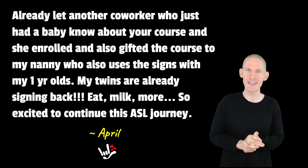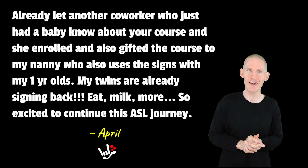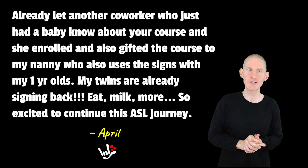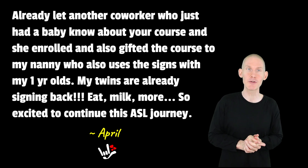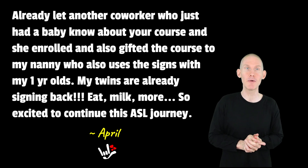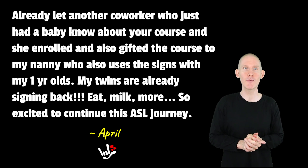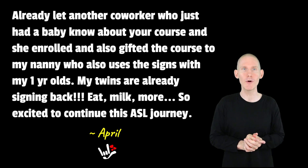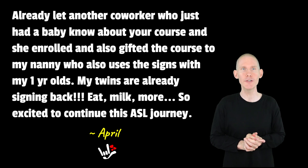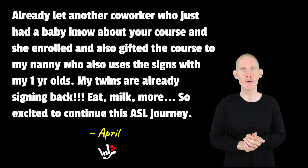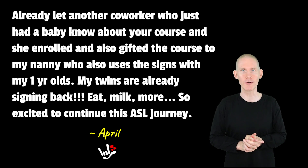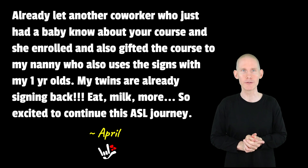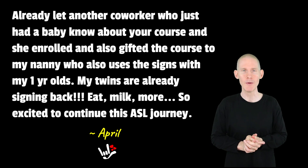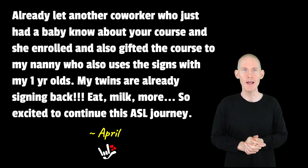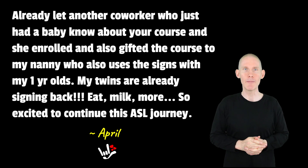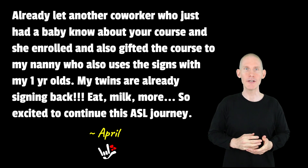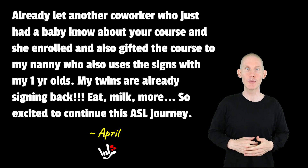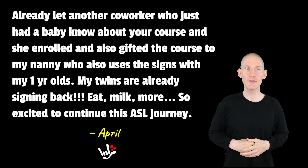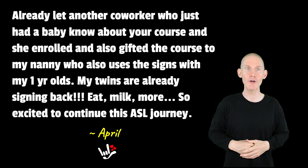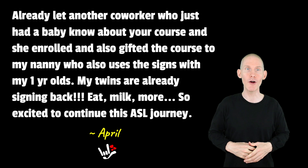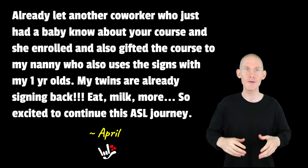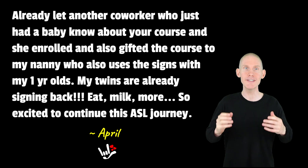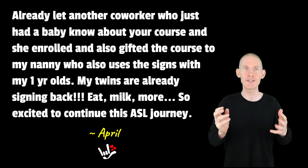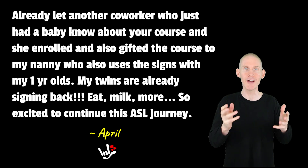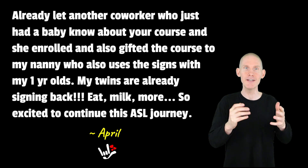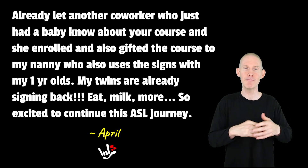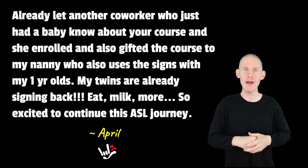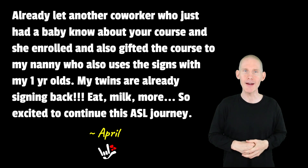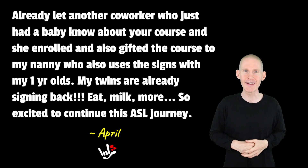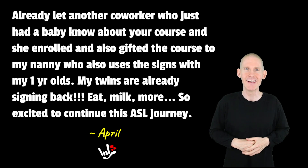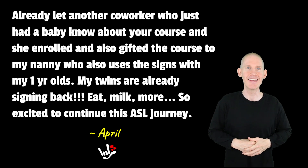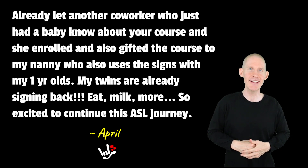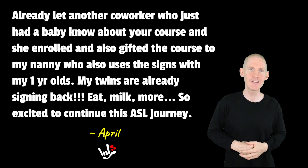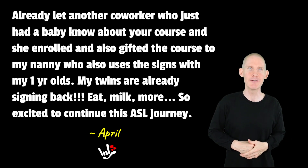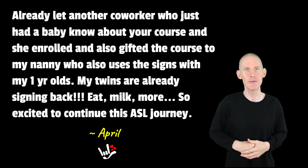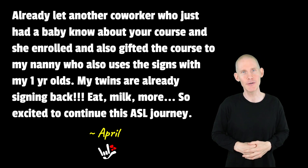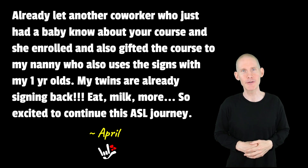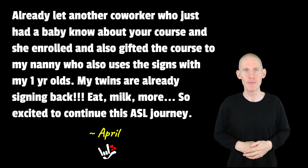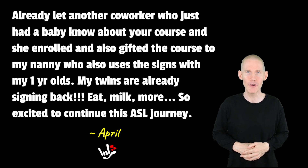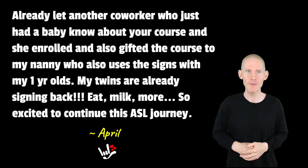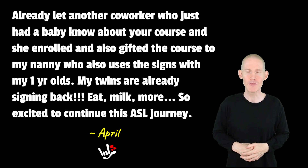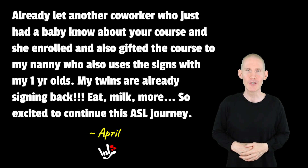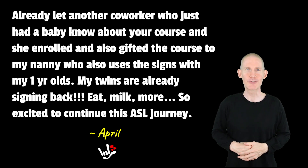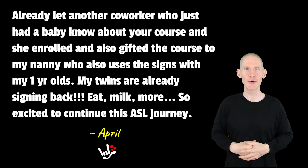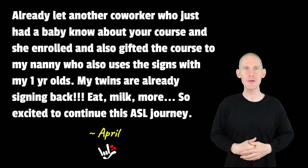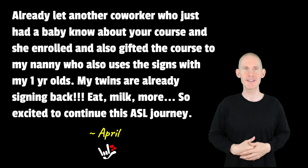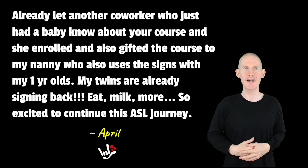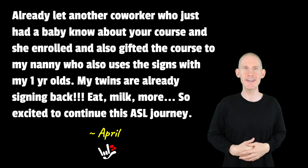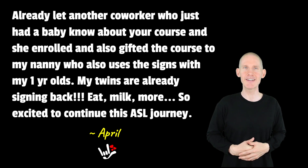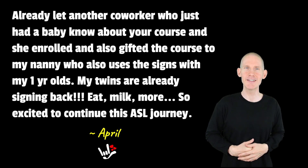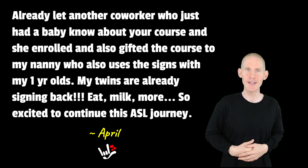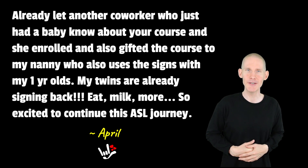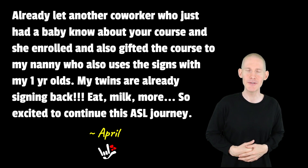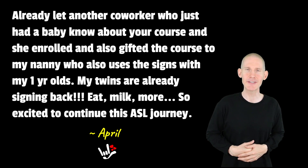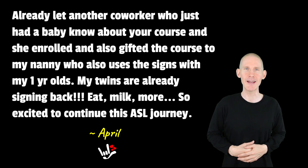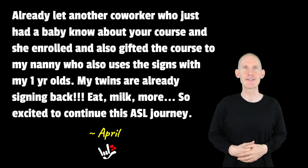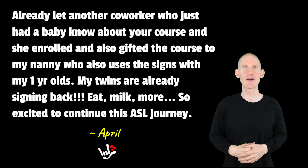signs with my 1-year-olds. My twins are already signing back. Eat, milk, more. So excited to continue this ASL